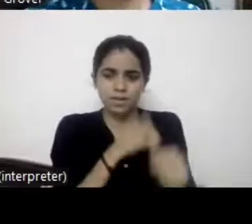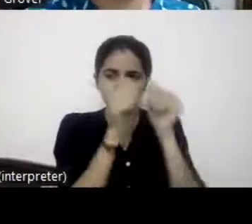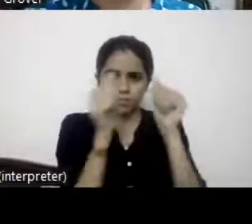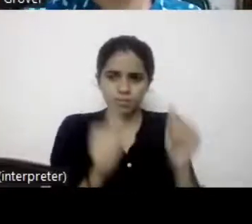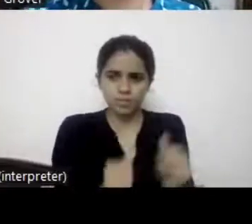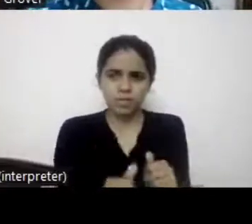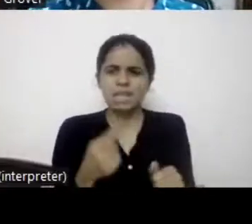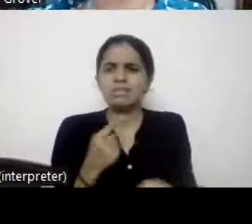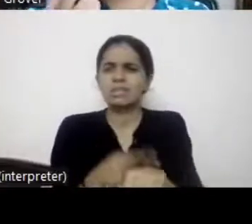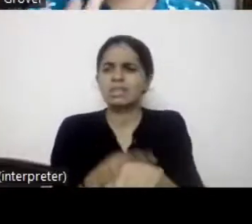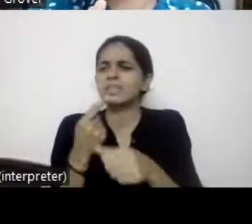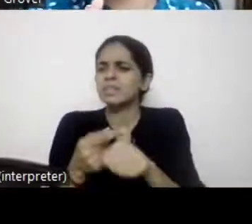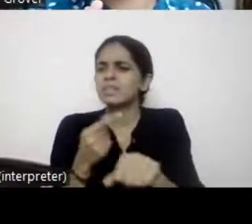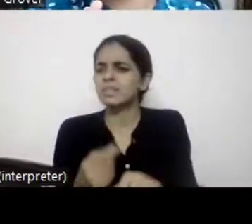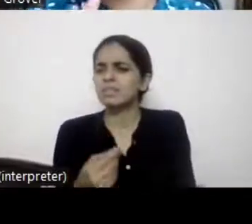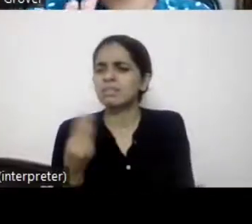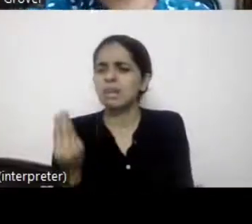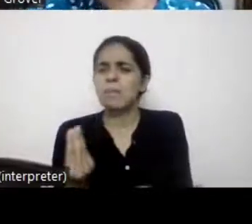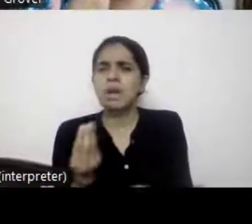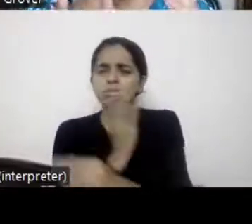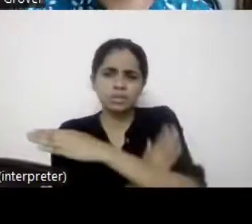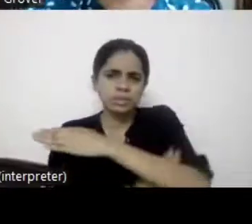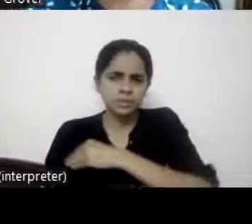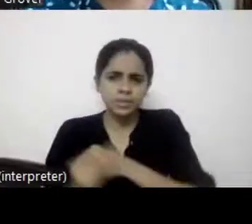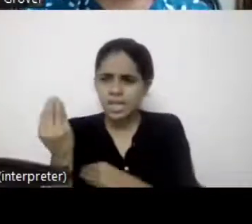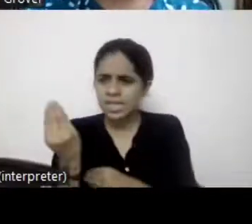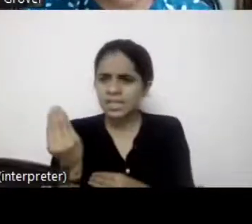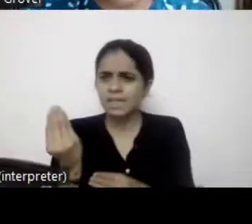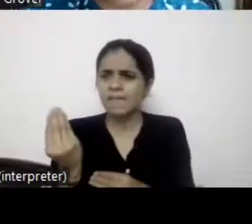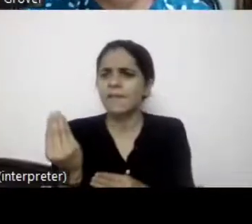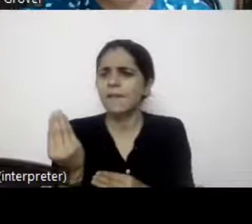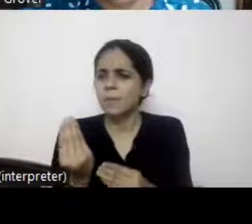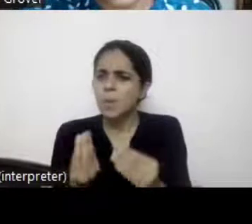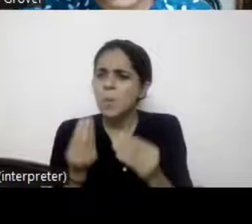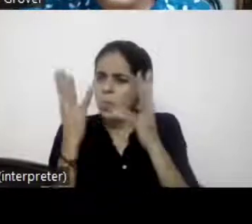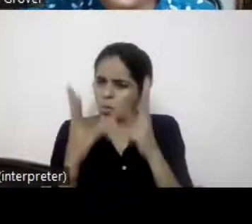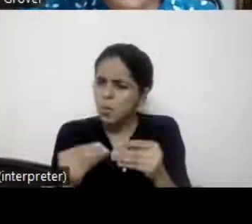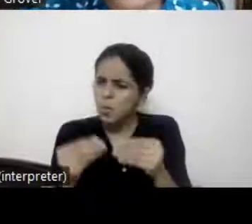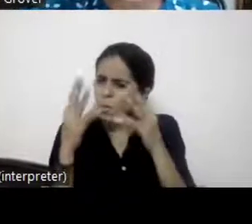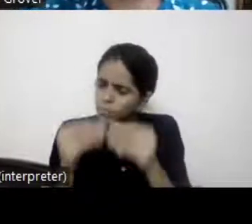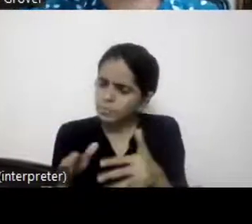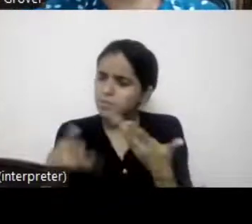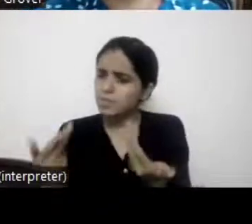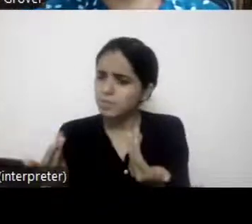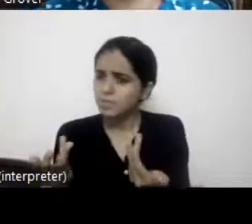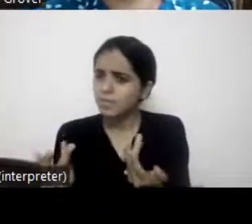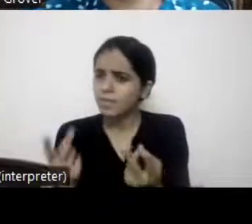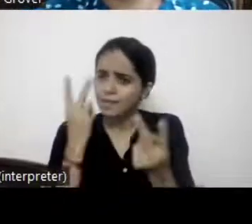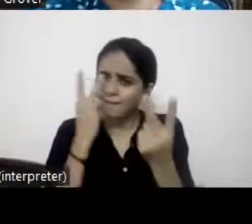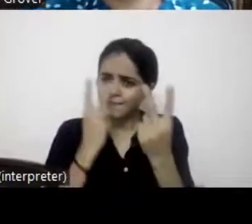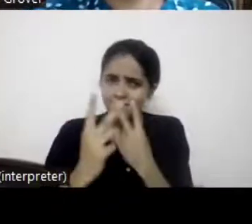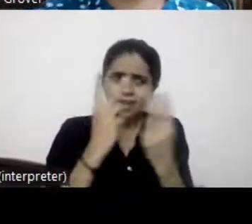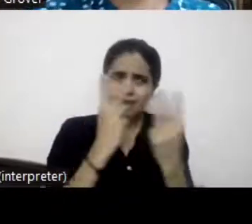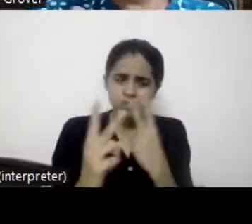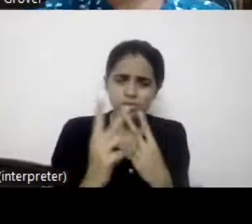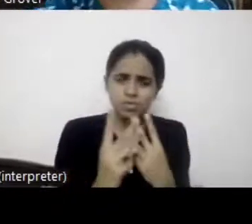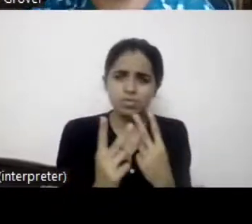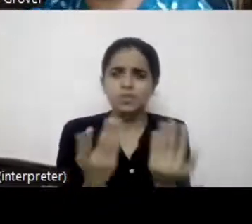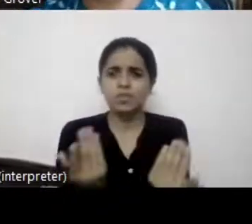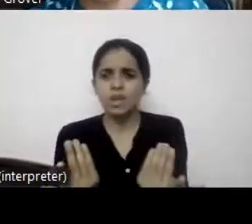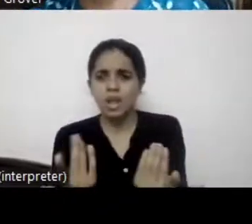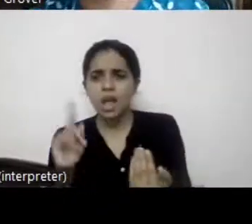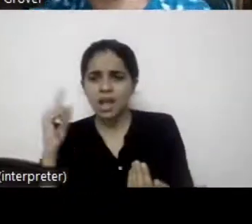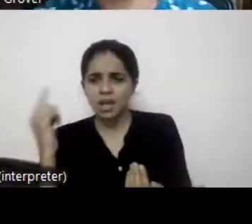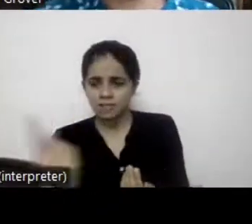is something where, you view disability as an individual's problem. An individual would take care of it, whether one can